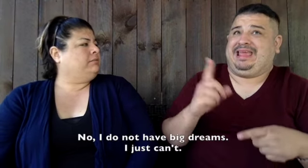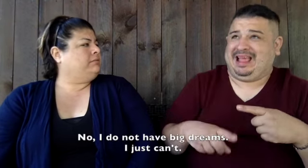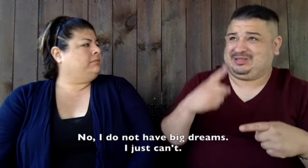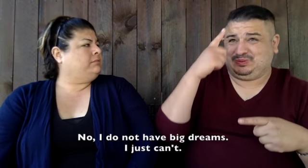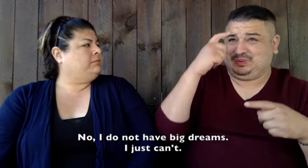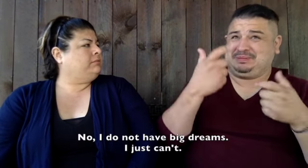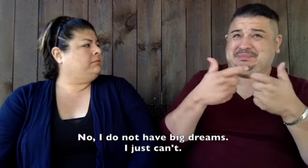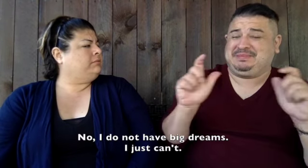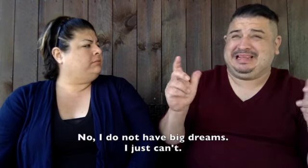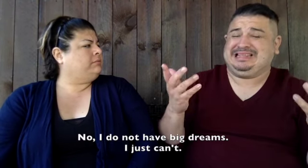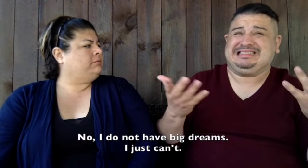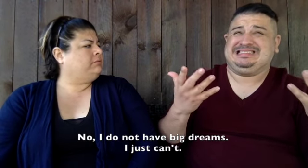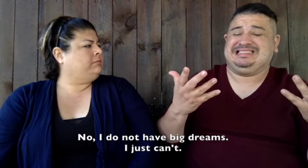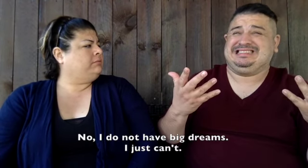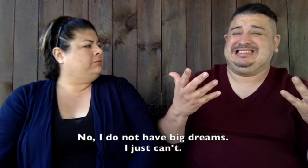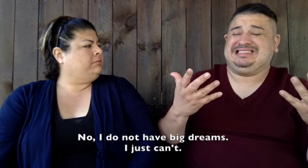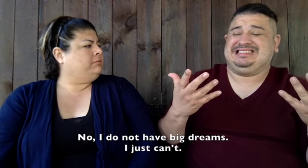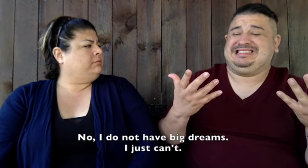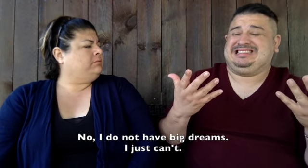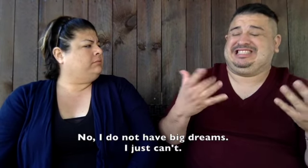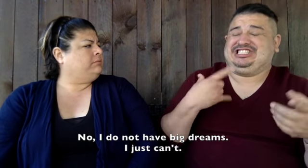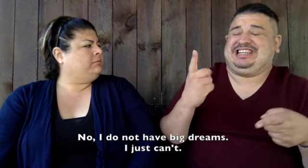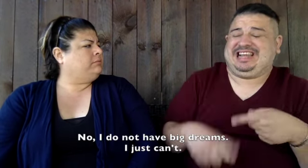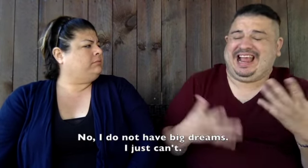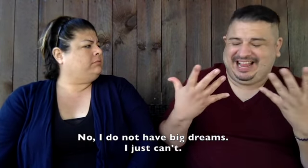No, I do not have big dreams. just can't.